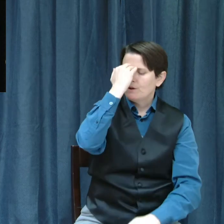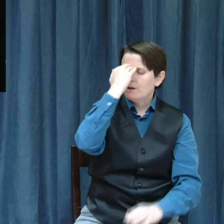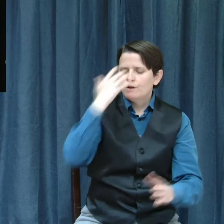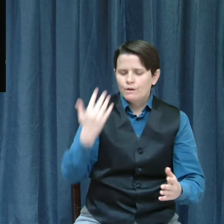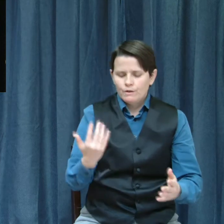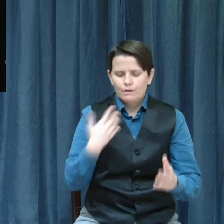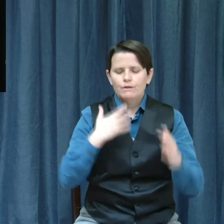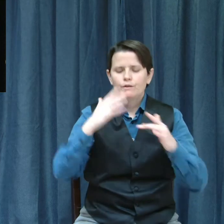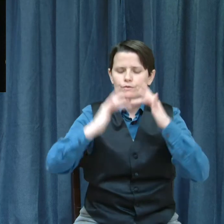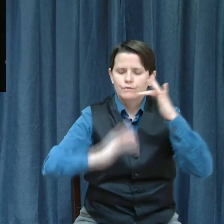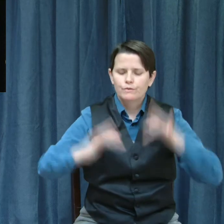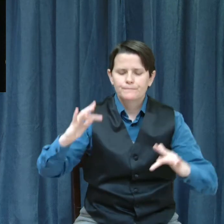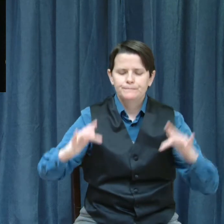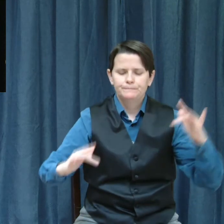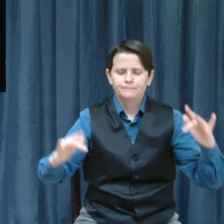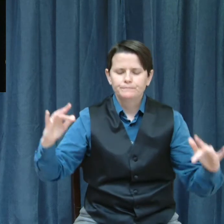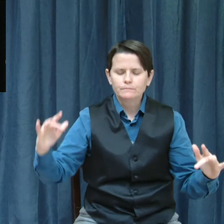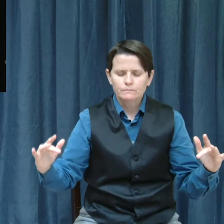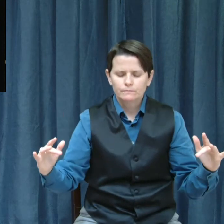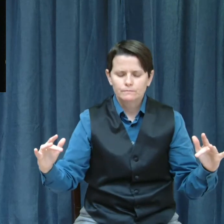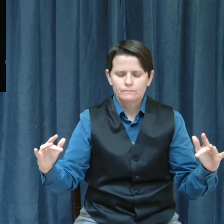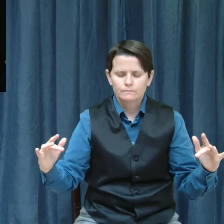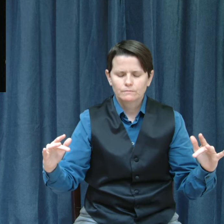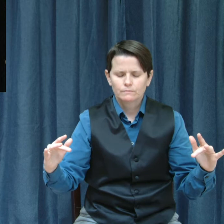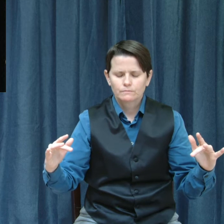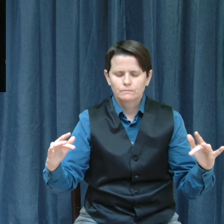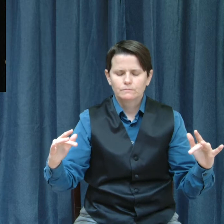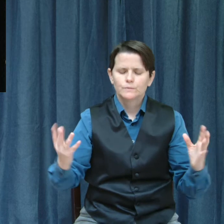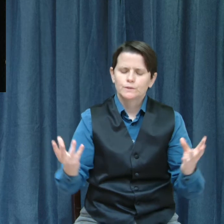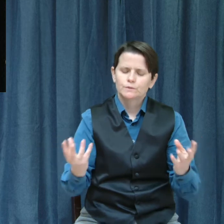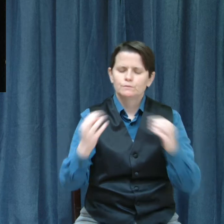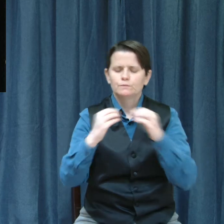to a greater awareness of history,